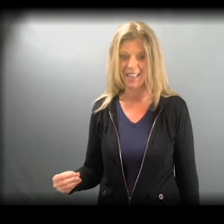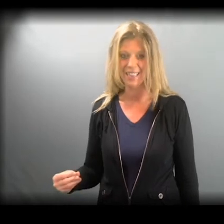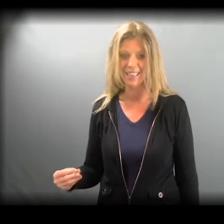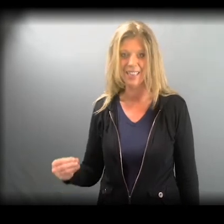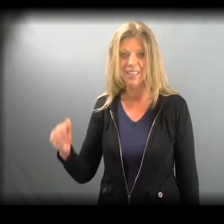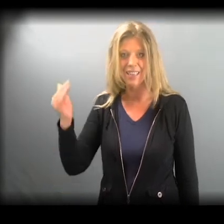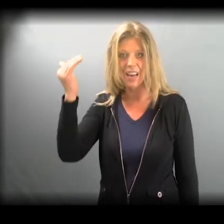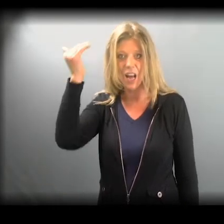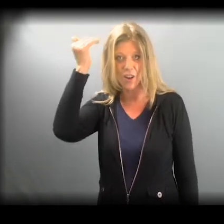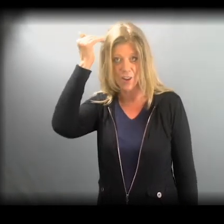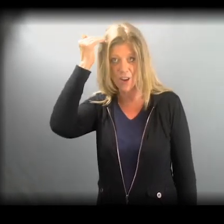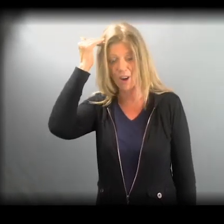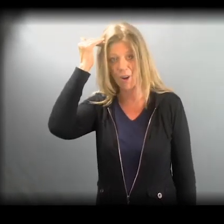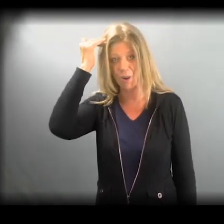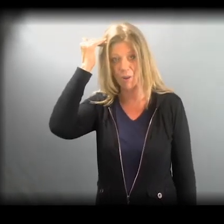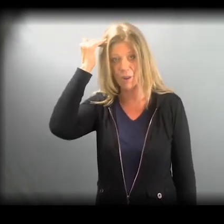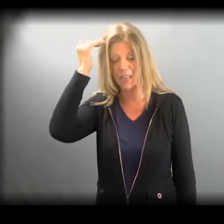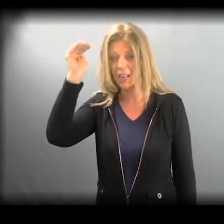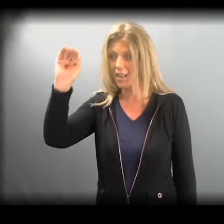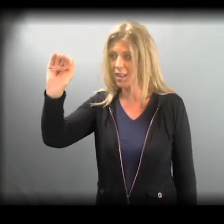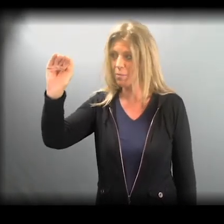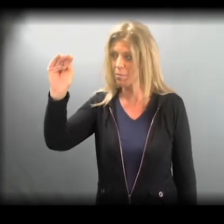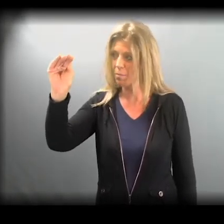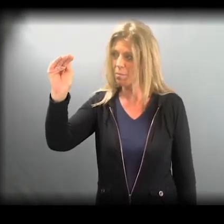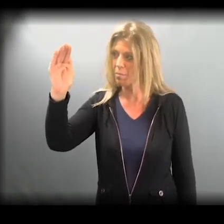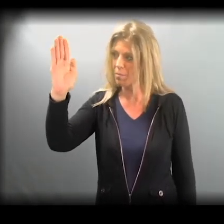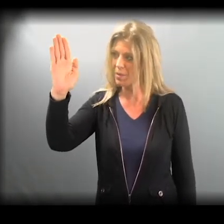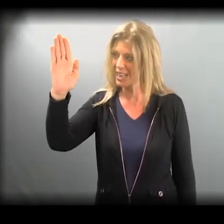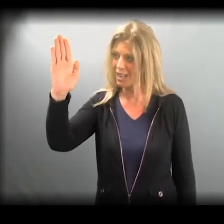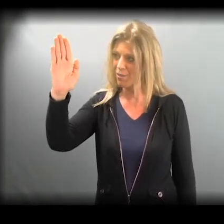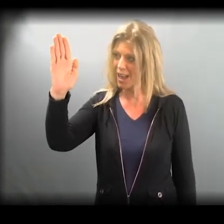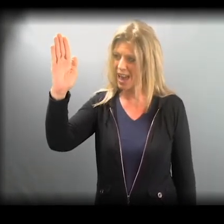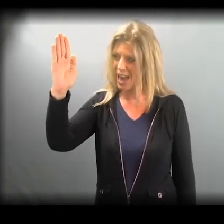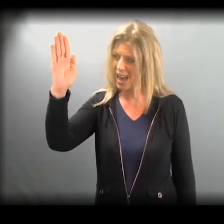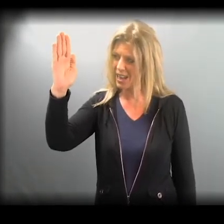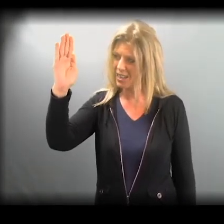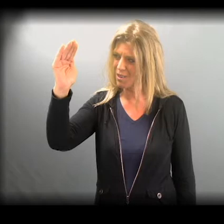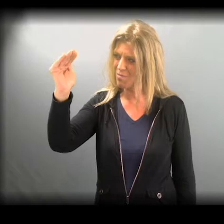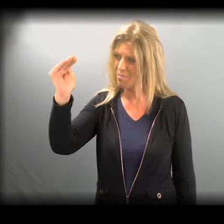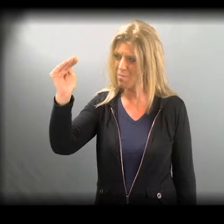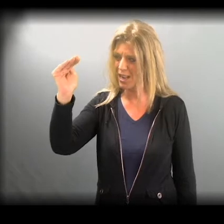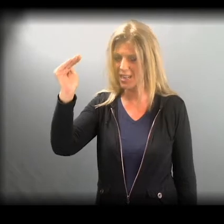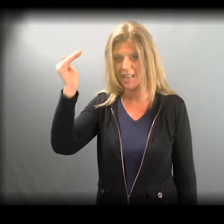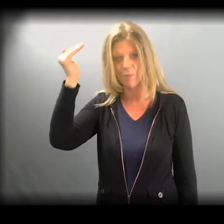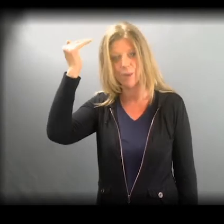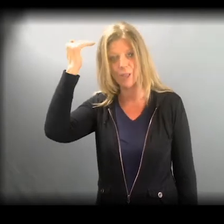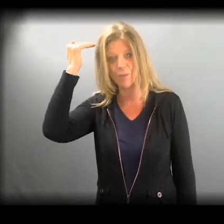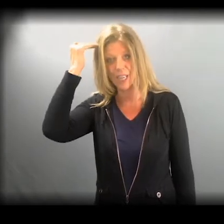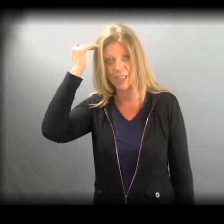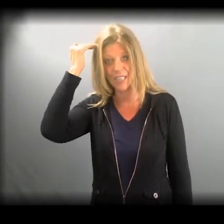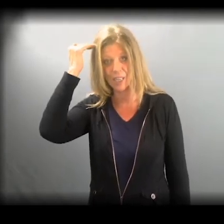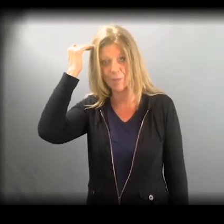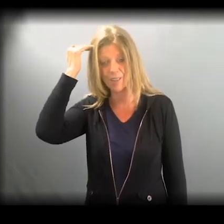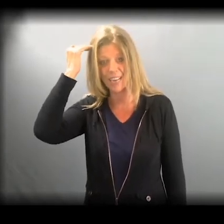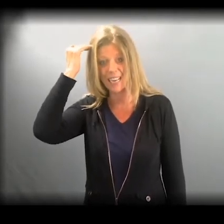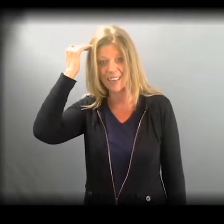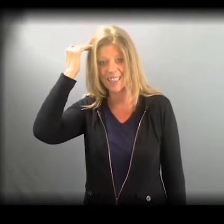And no. Take your flat hand, bend it, put your fingertips right here on the